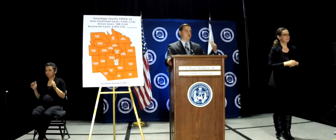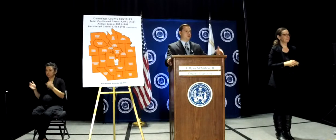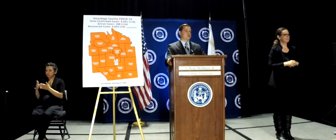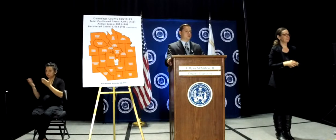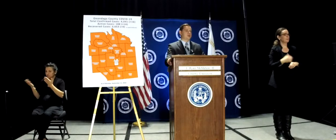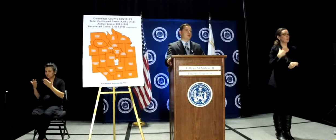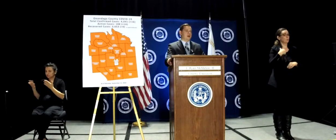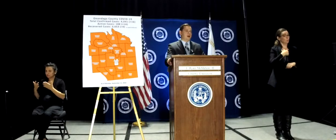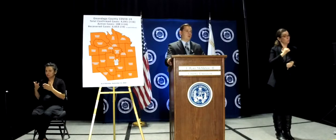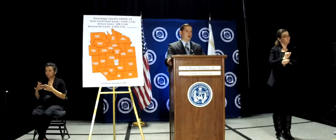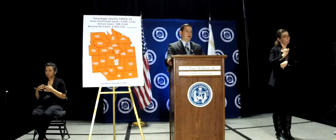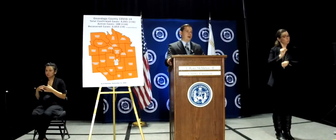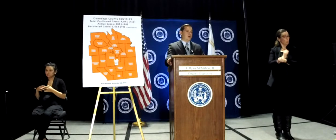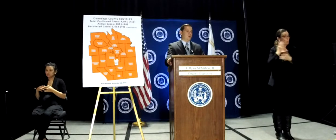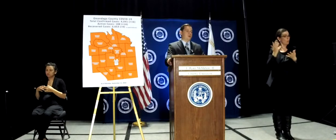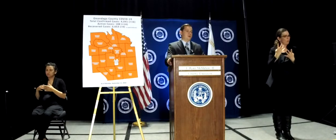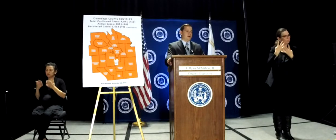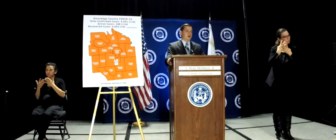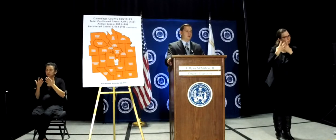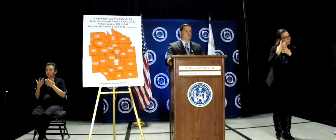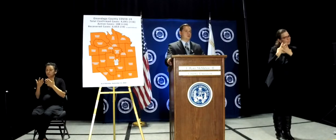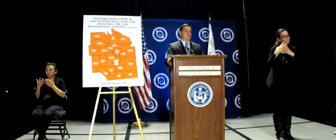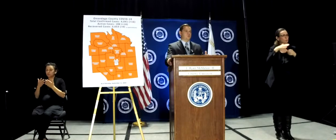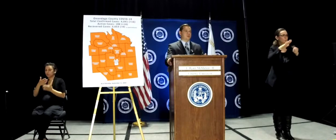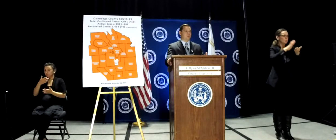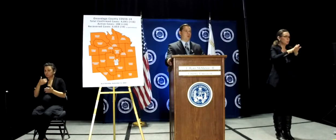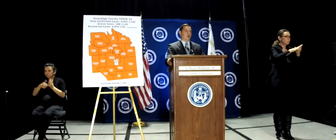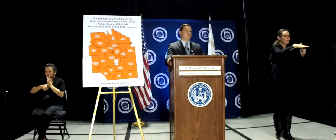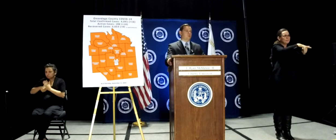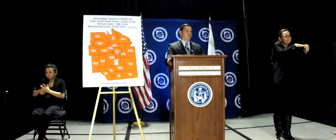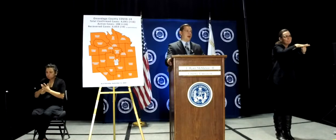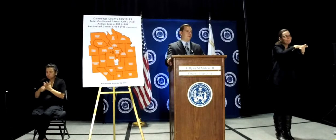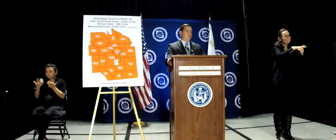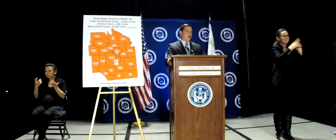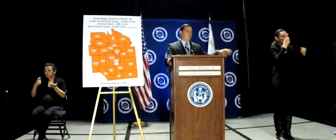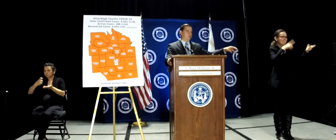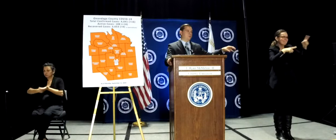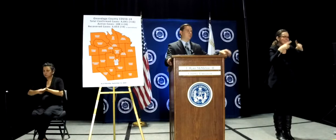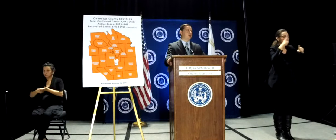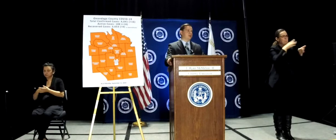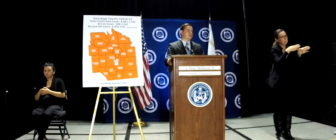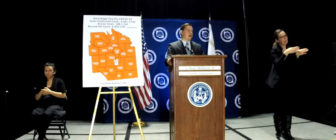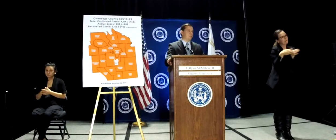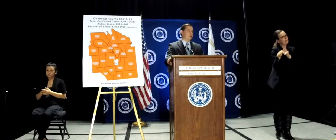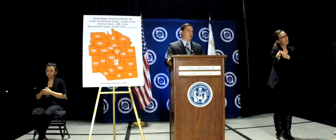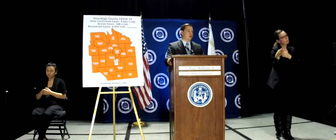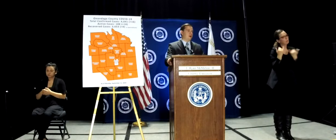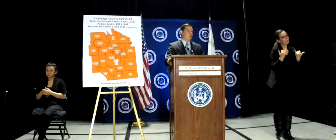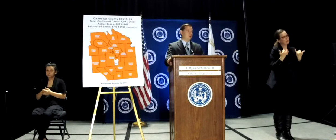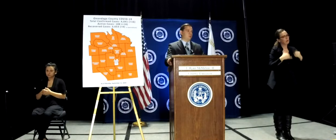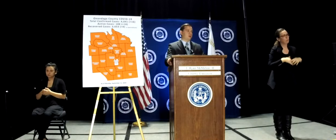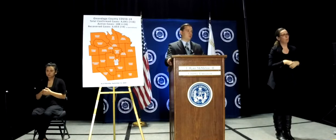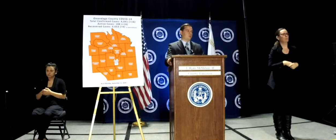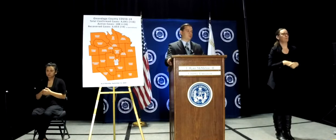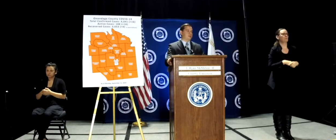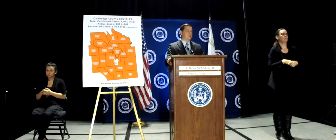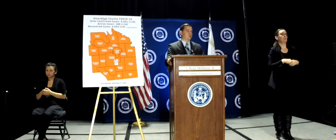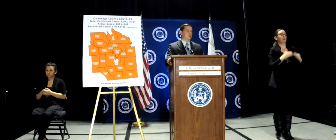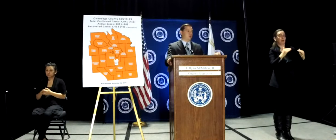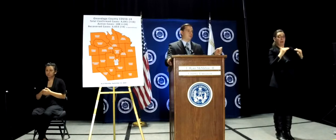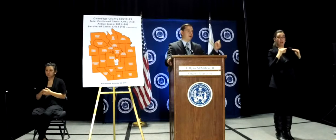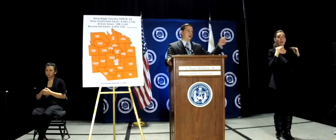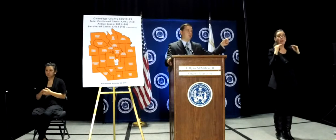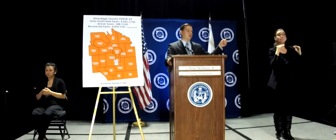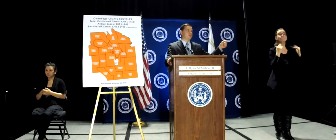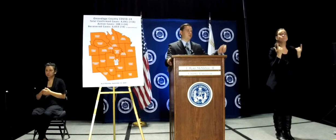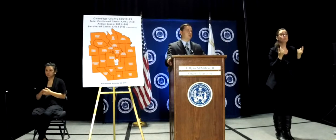in districts right now. And as soon as we get more comfortable with that, then that will be the next step where we get our mobile testing unit